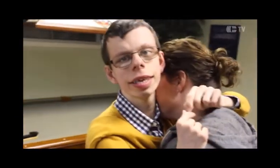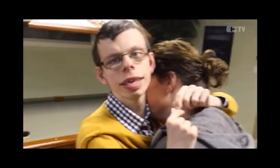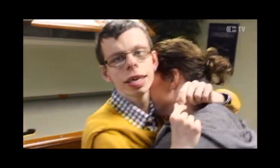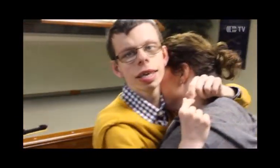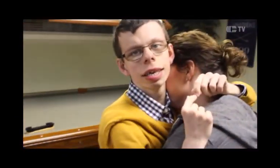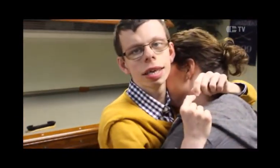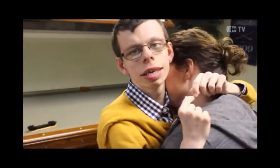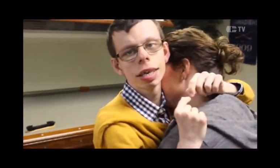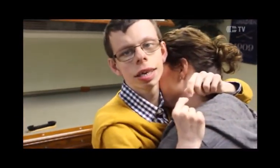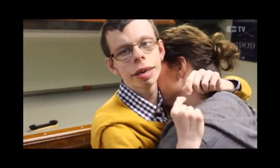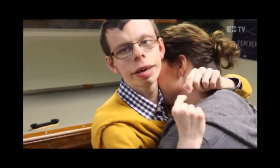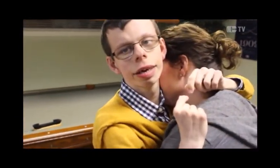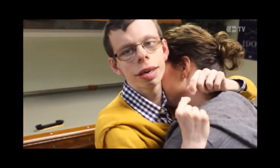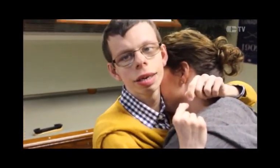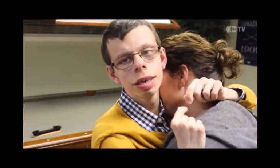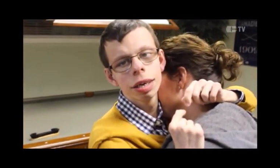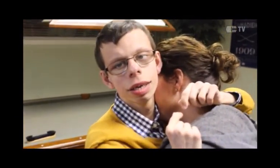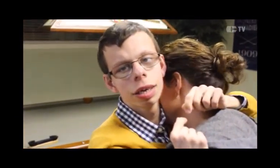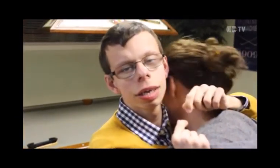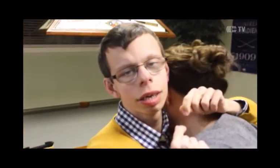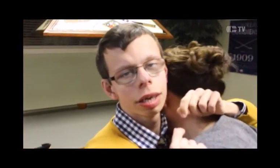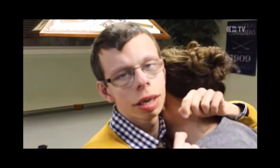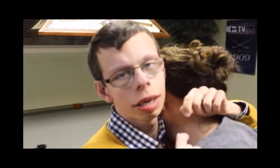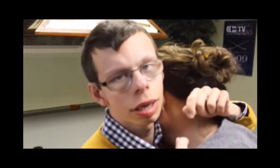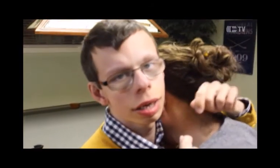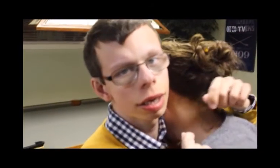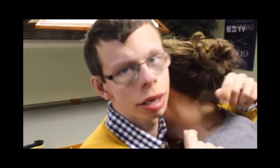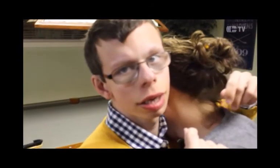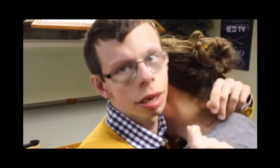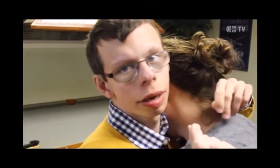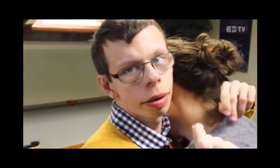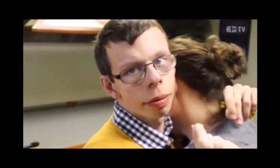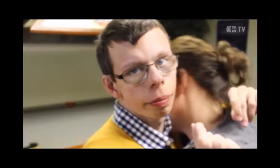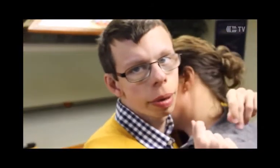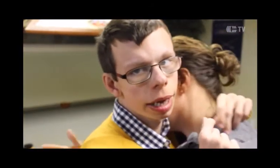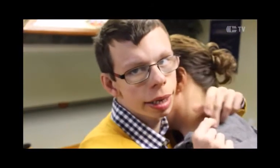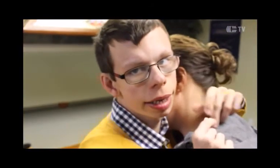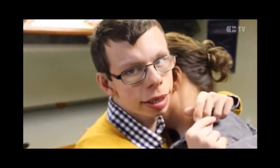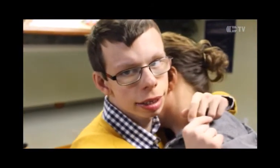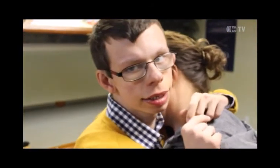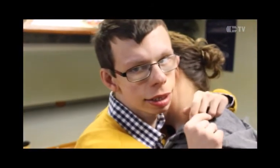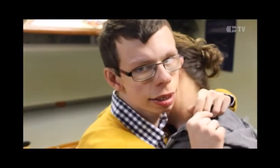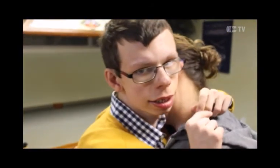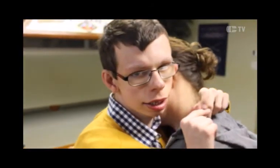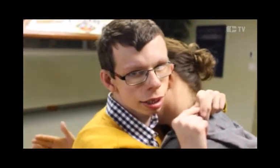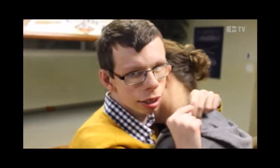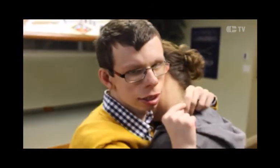merci never know, dear, dis merci. How much I love you.